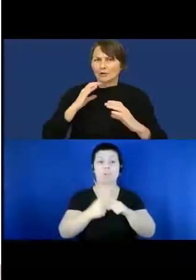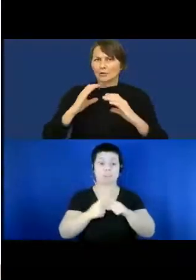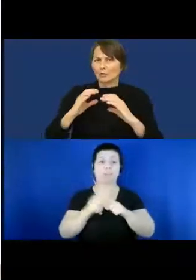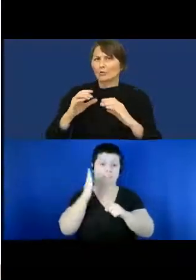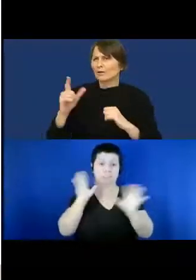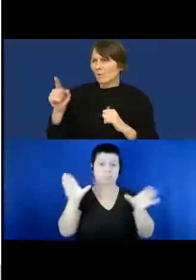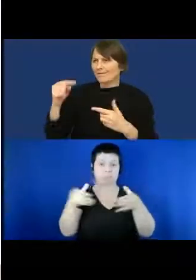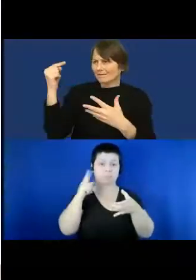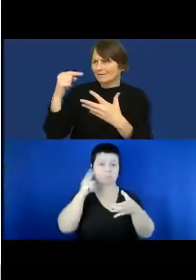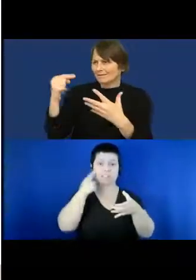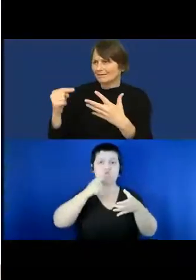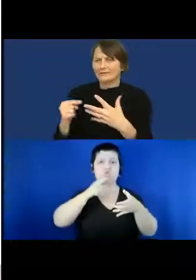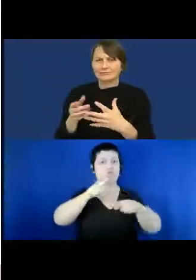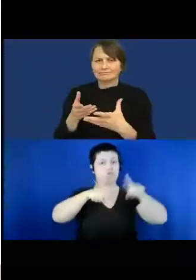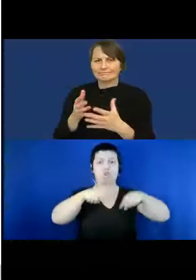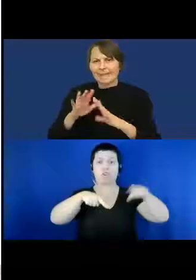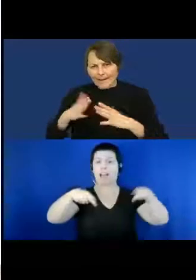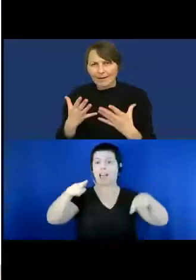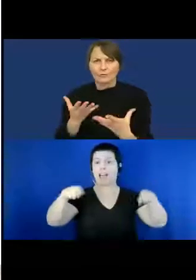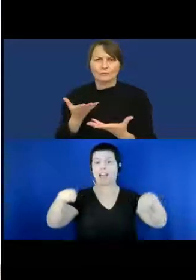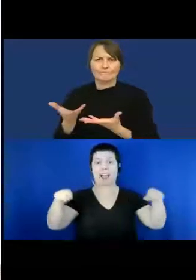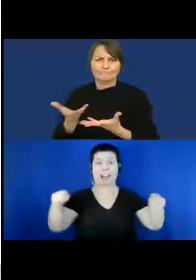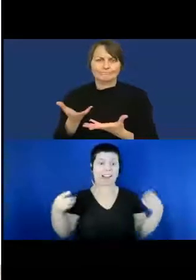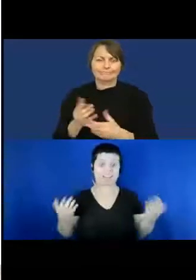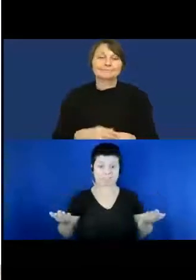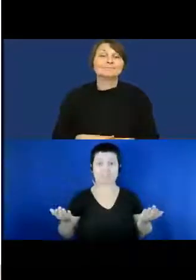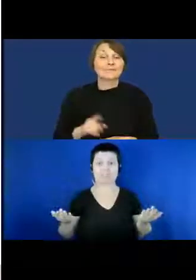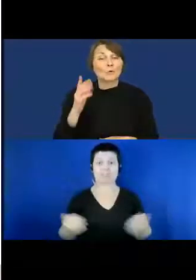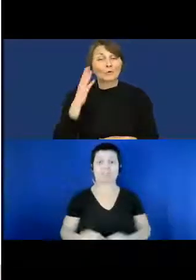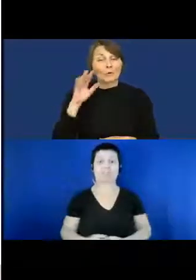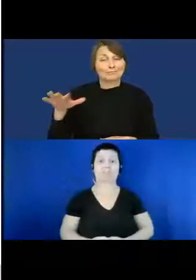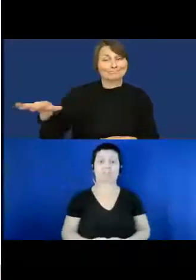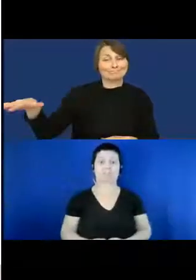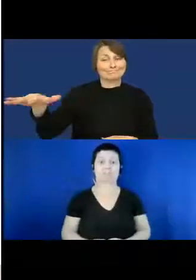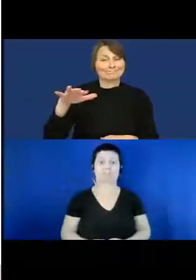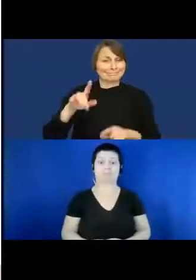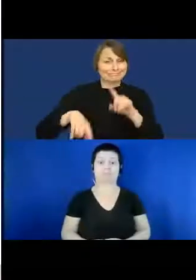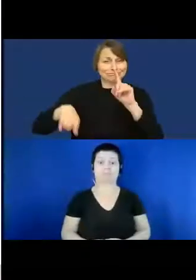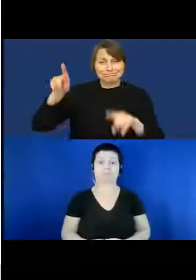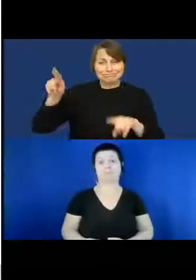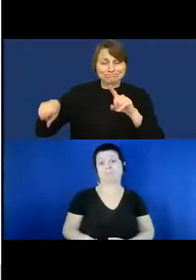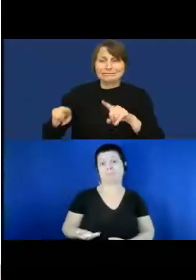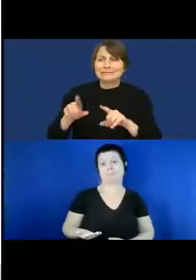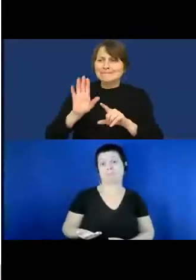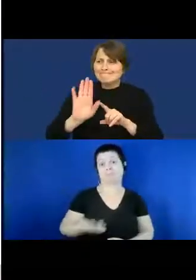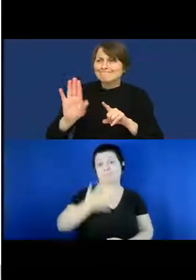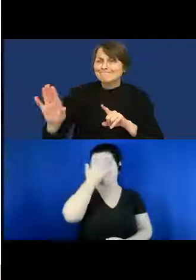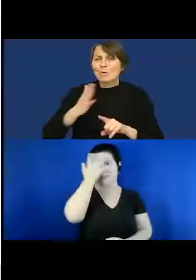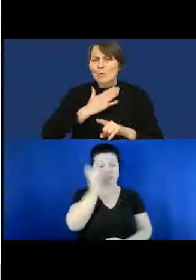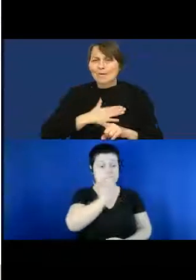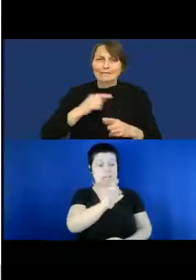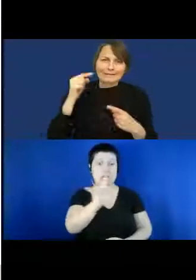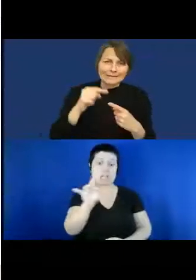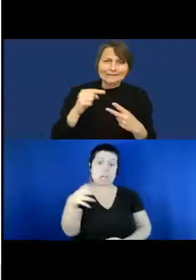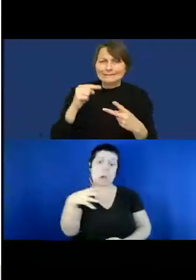is a diverse community, and different people have different modes of communication. We have